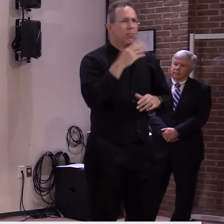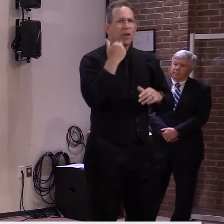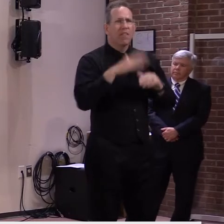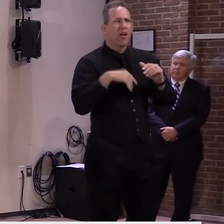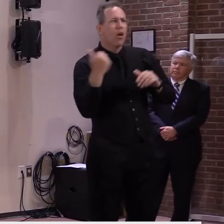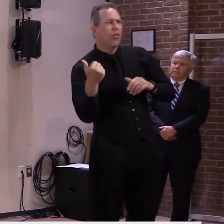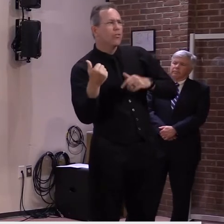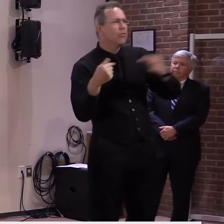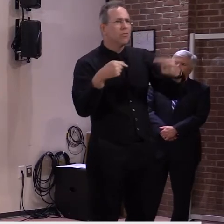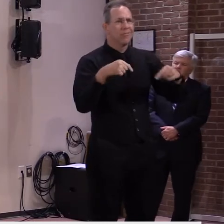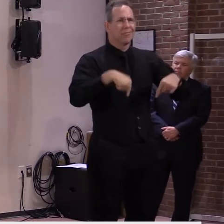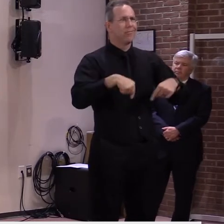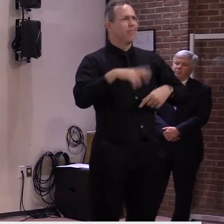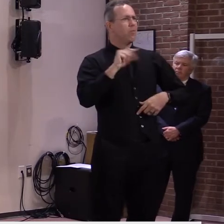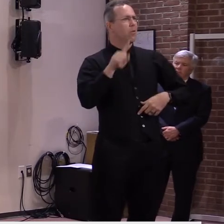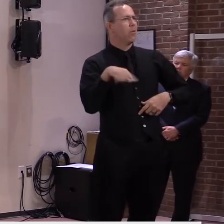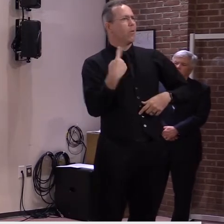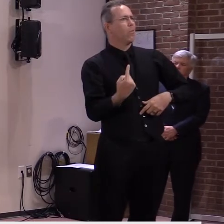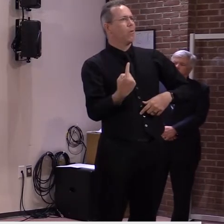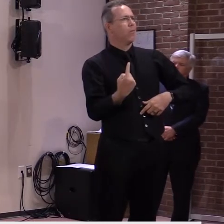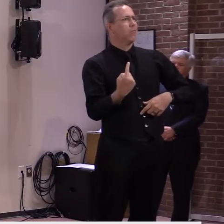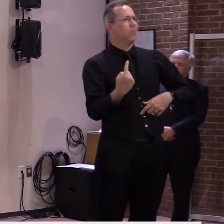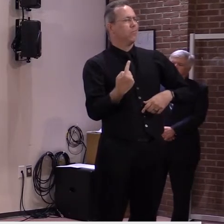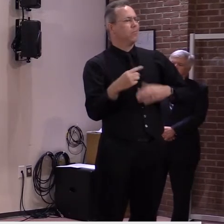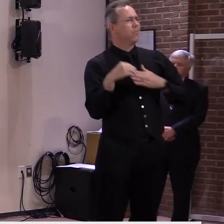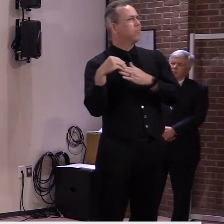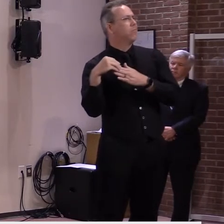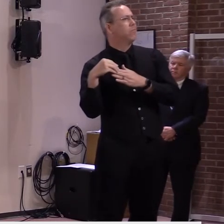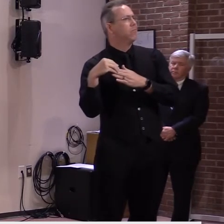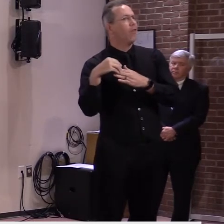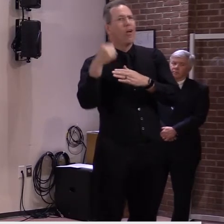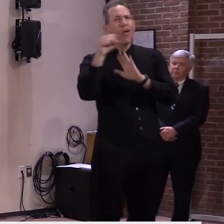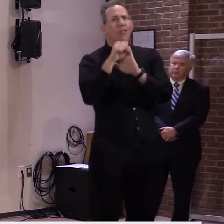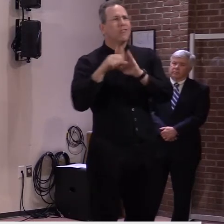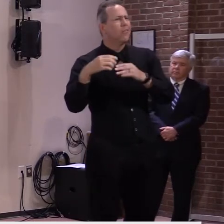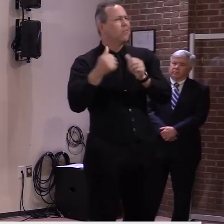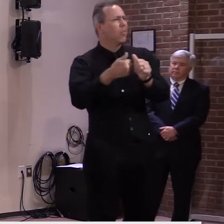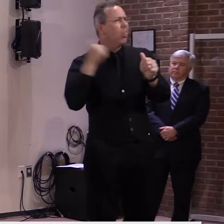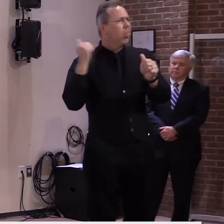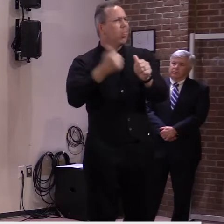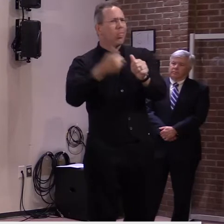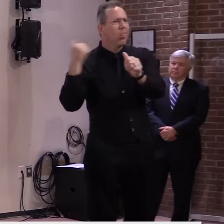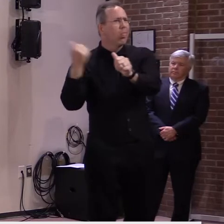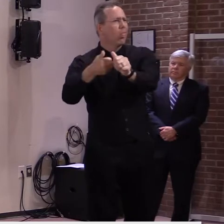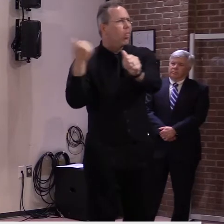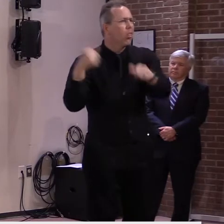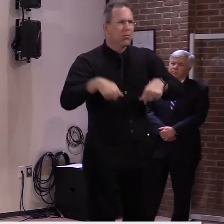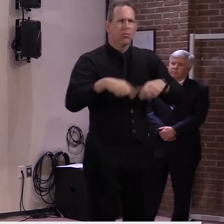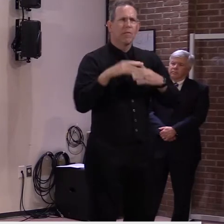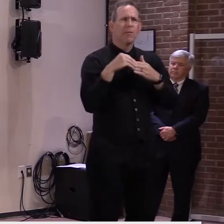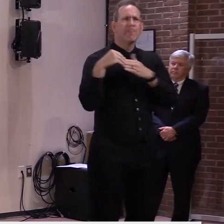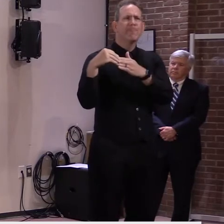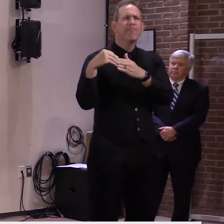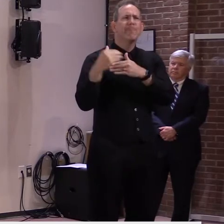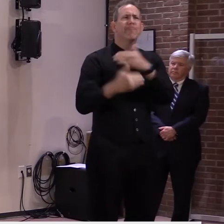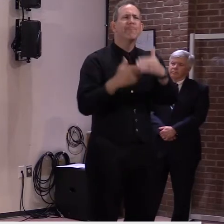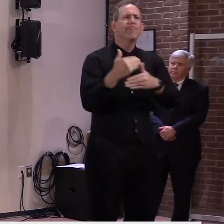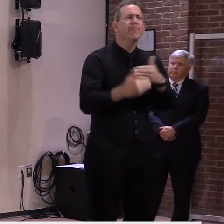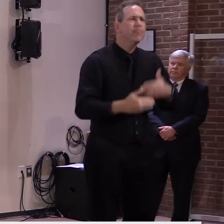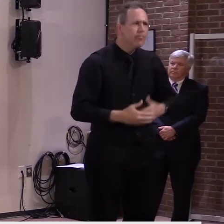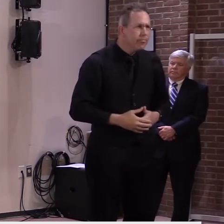Vermont to begin transitioning back to normal. In fact, if Vermont was its own